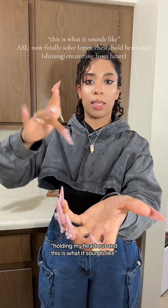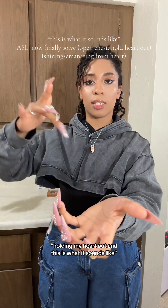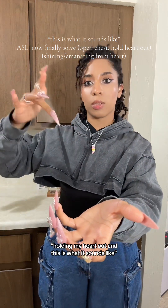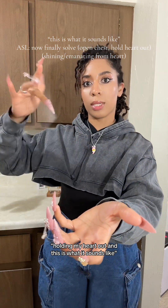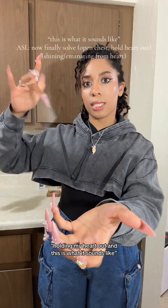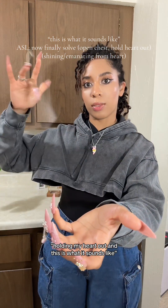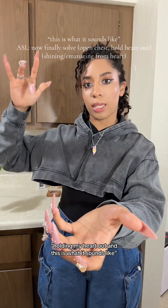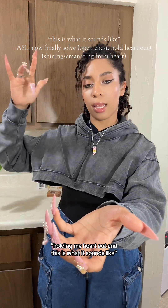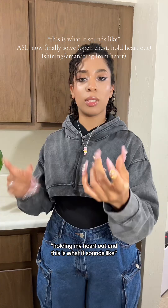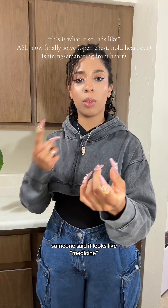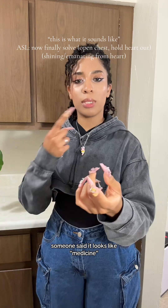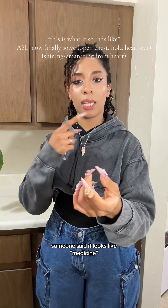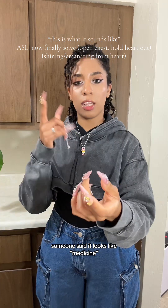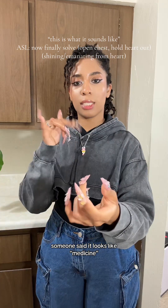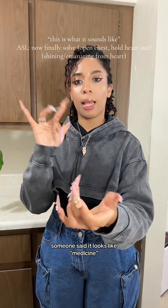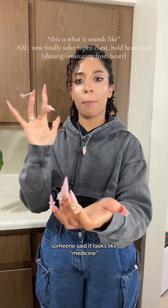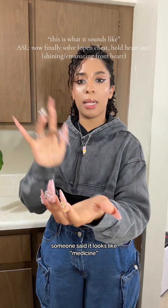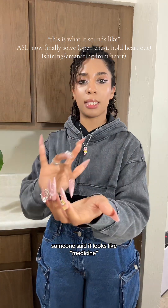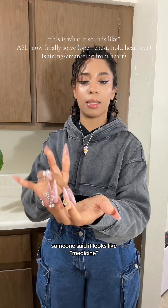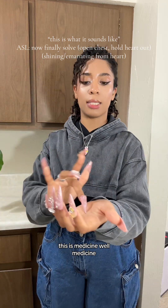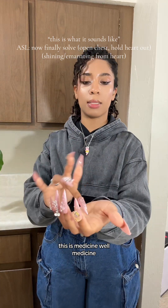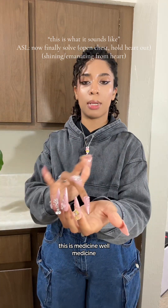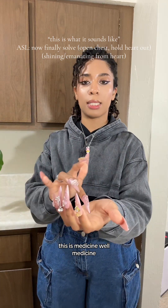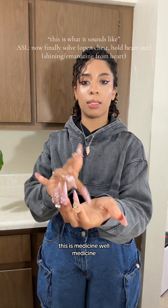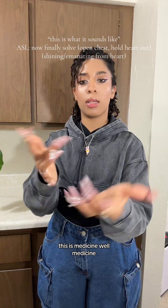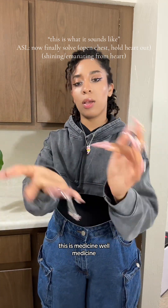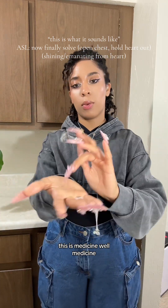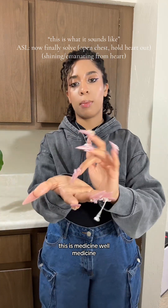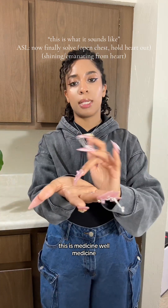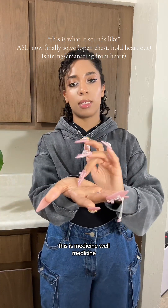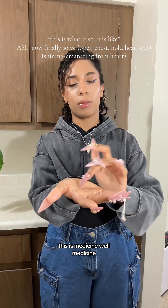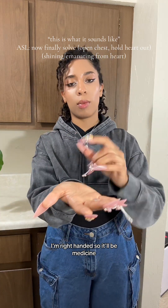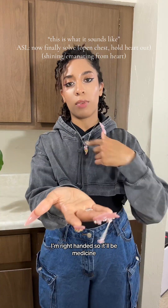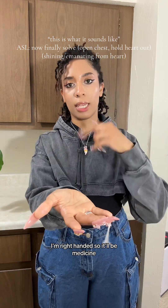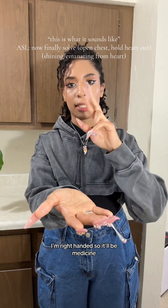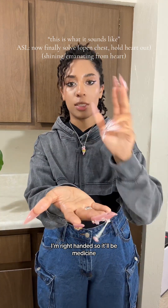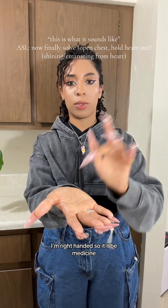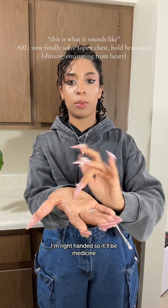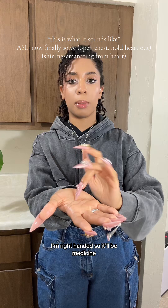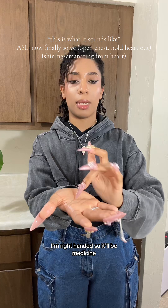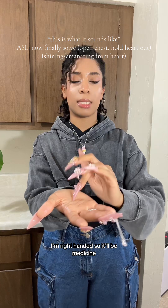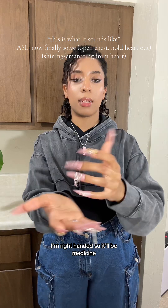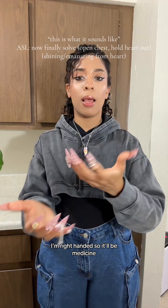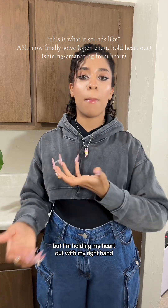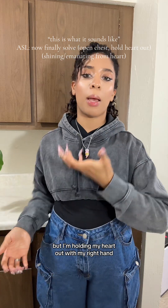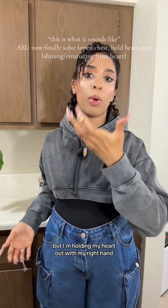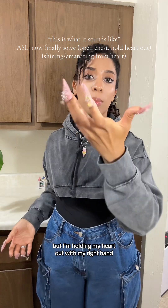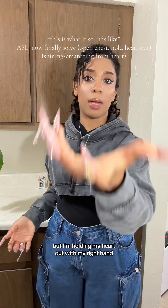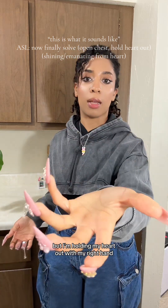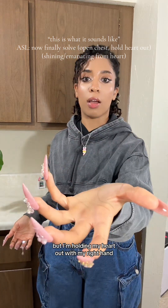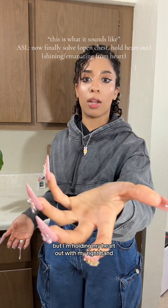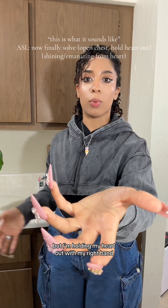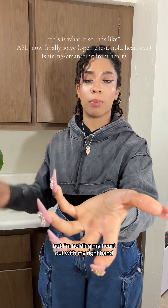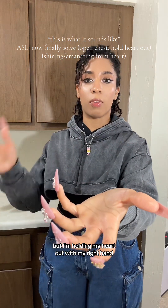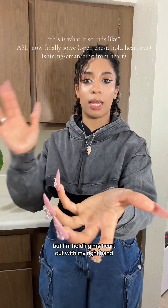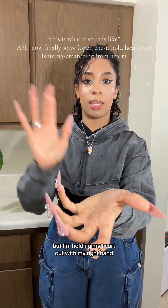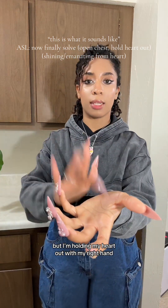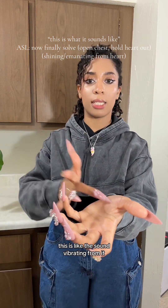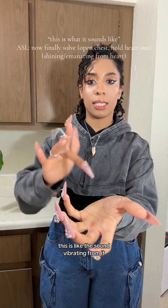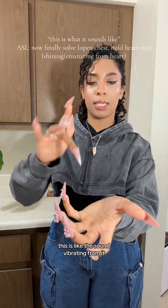is what it sounds like. Someone said it looks like medicine. This is medicine. Medicine. I'm right-handed, so it'll be medicine. But I'm holding my heart out with my right hand. This is like